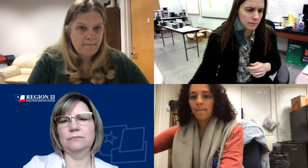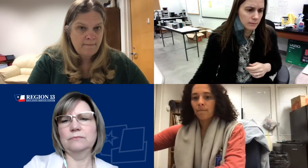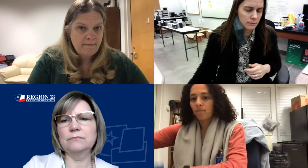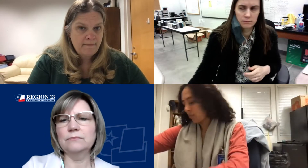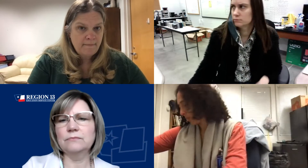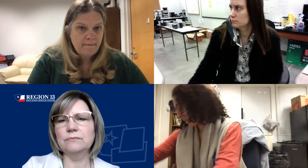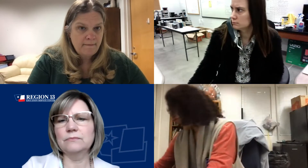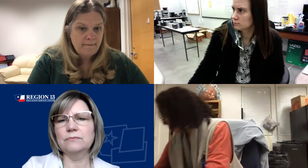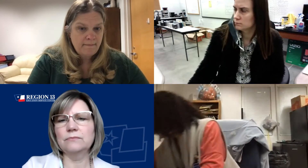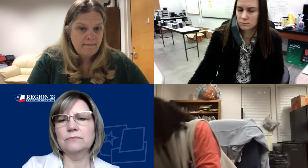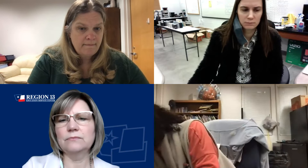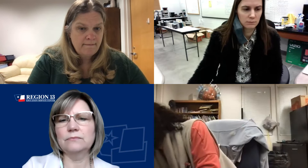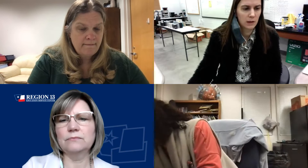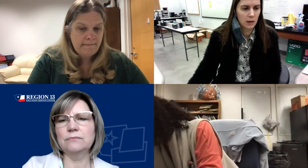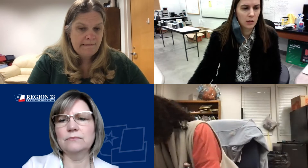gloves.